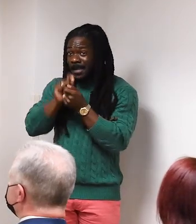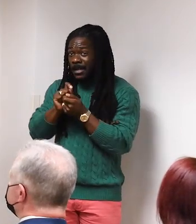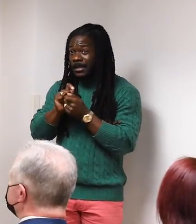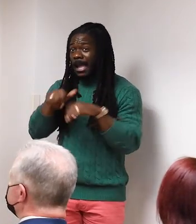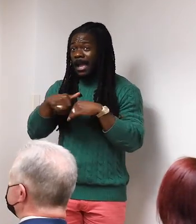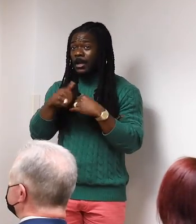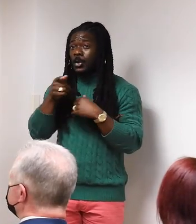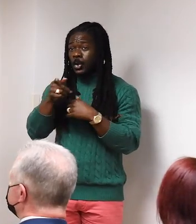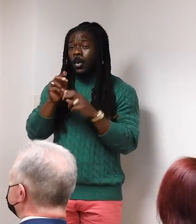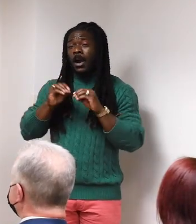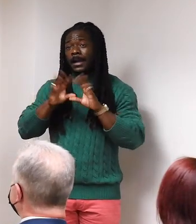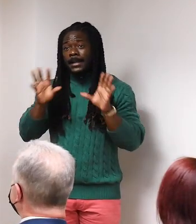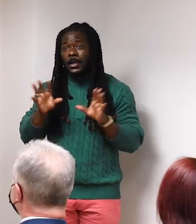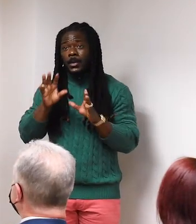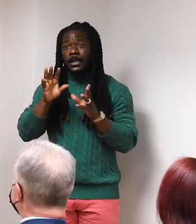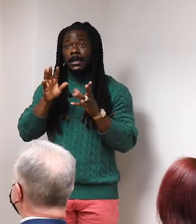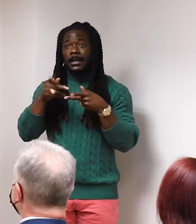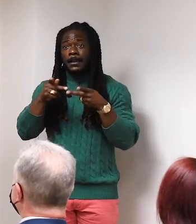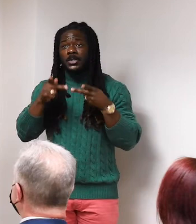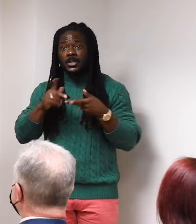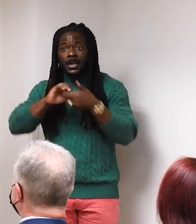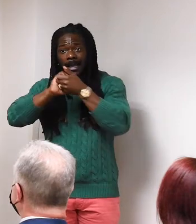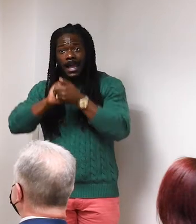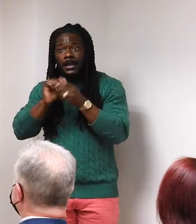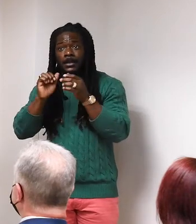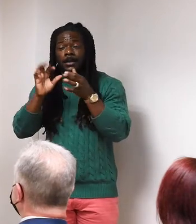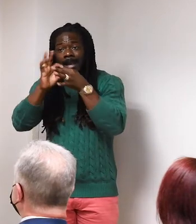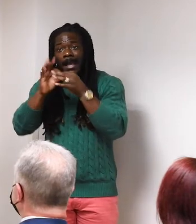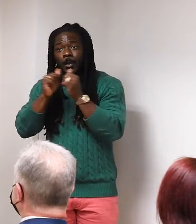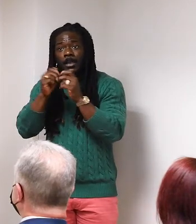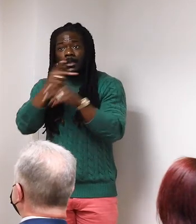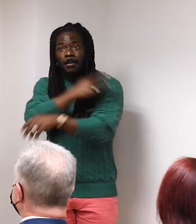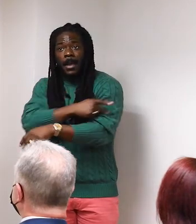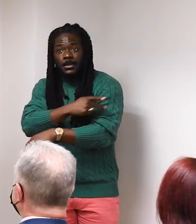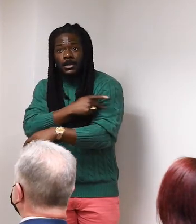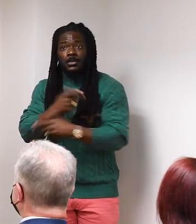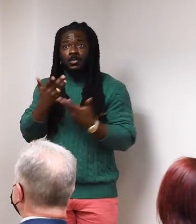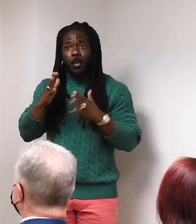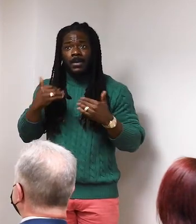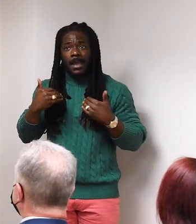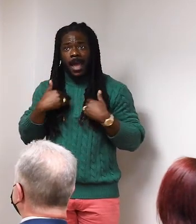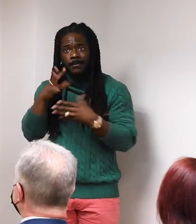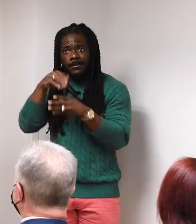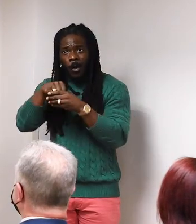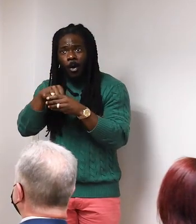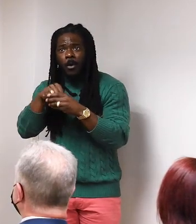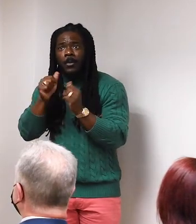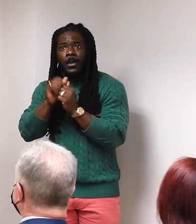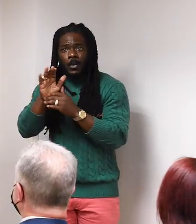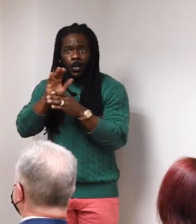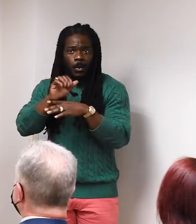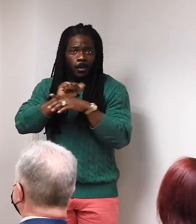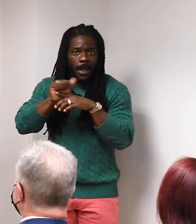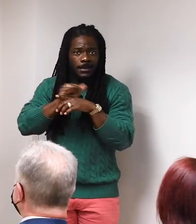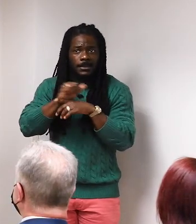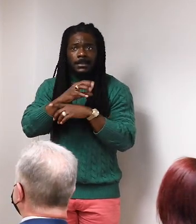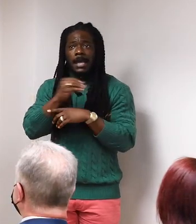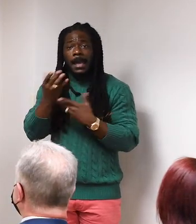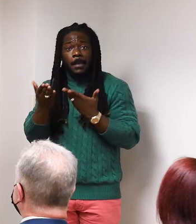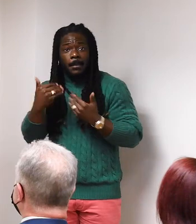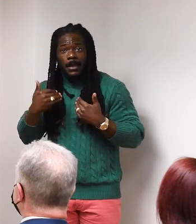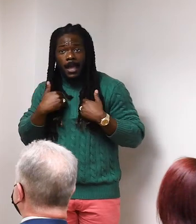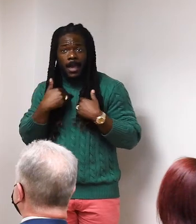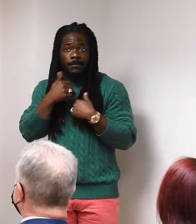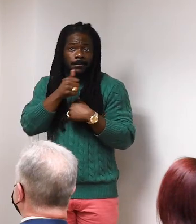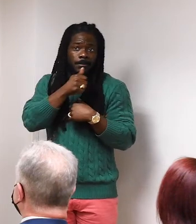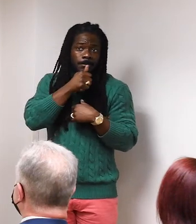obviously you're in a position to connect with patients that you already have as part of your practice and may have private health